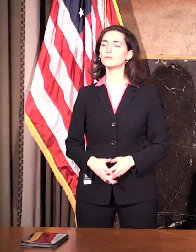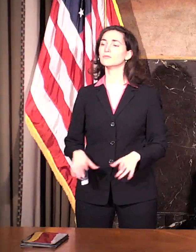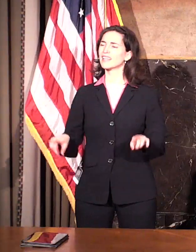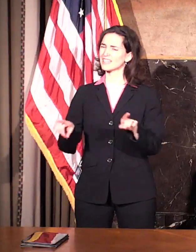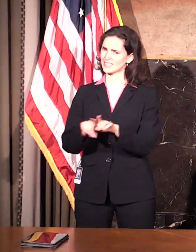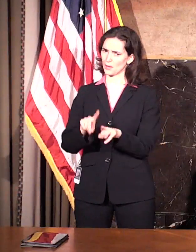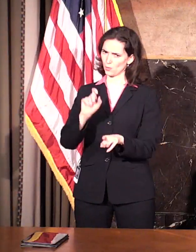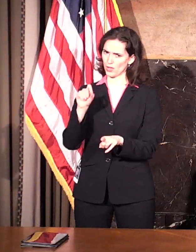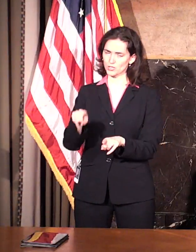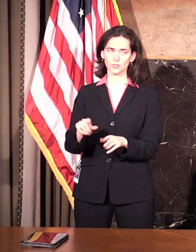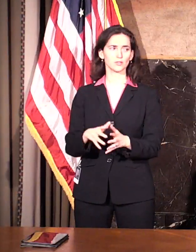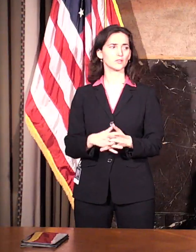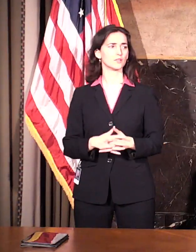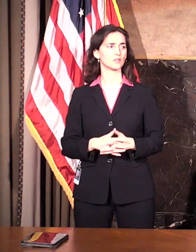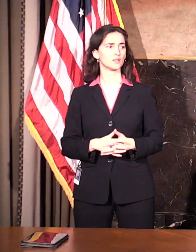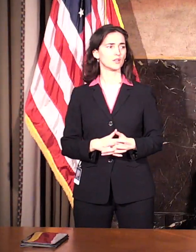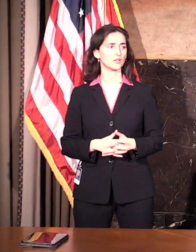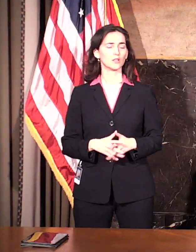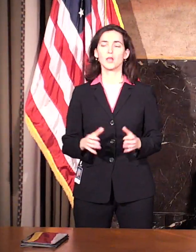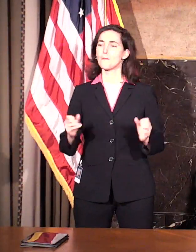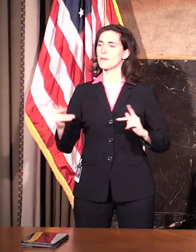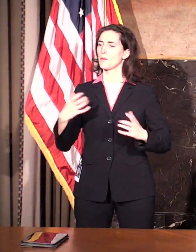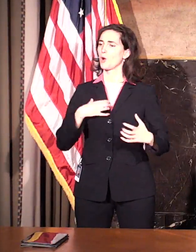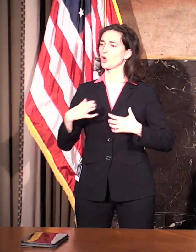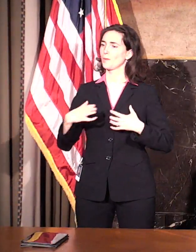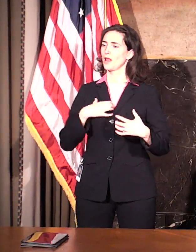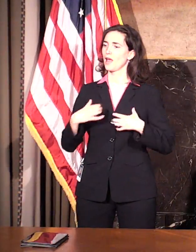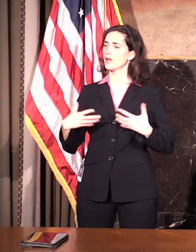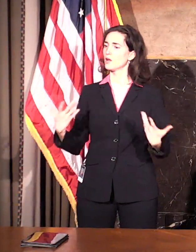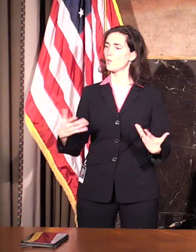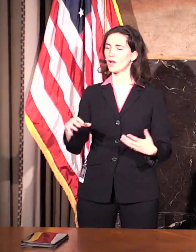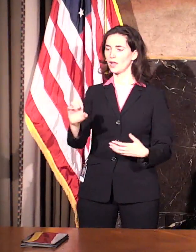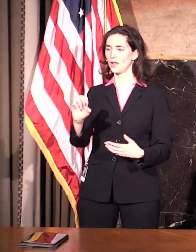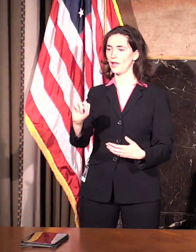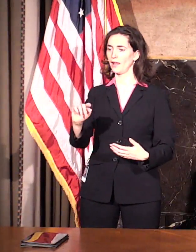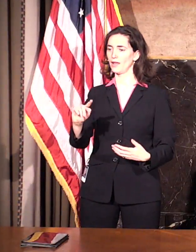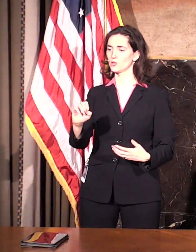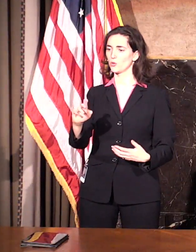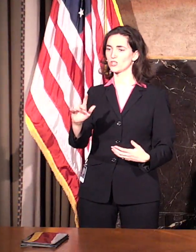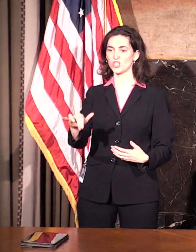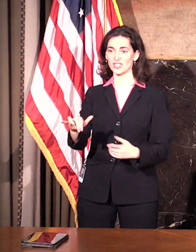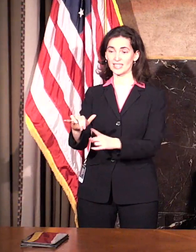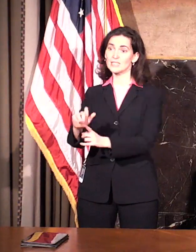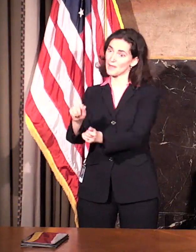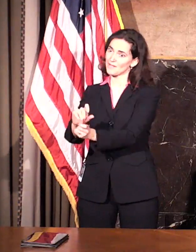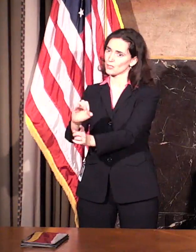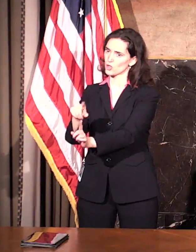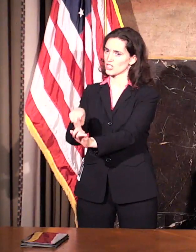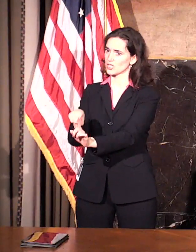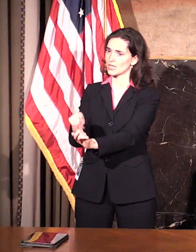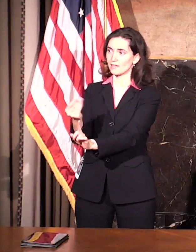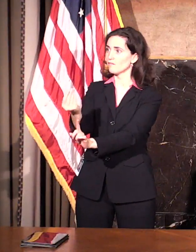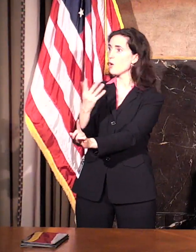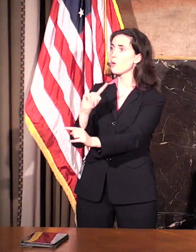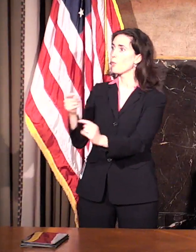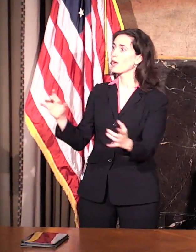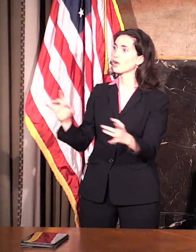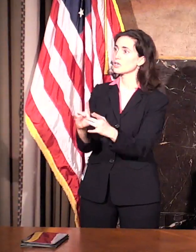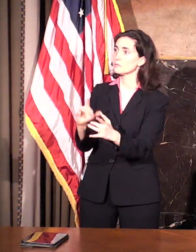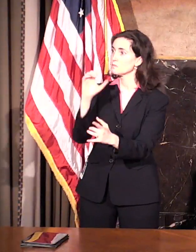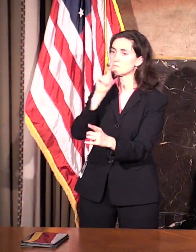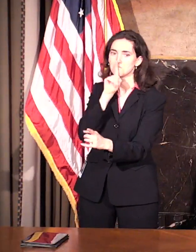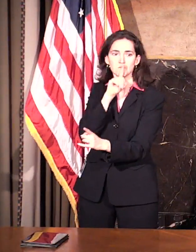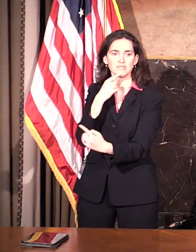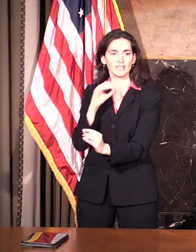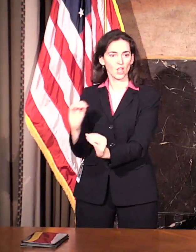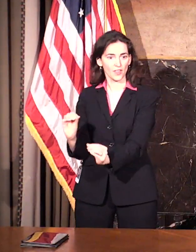That seems to be common, is that people aren't getting any information from Entergy in particular about when restoration is estimated. Do you